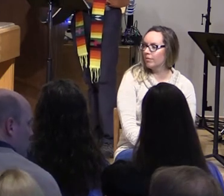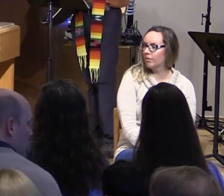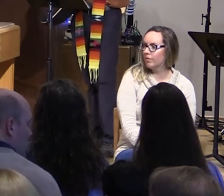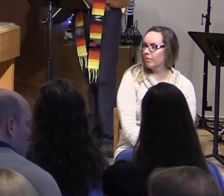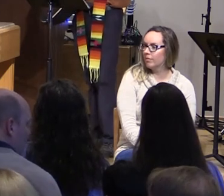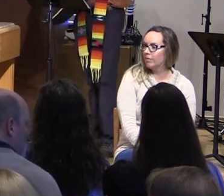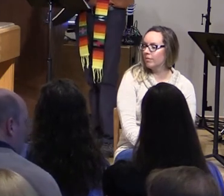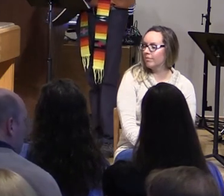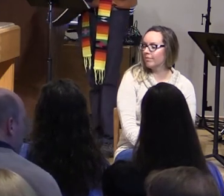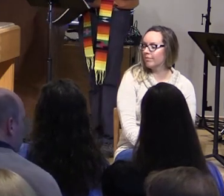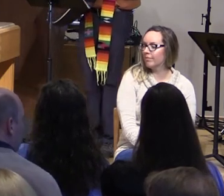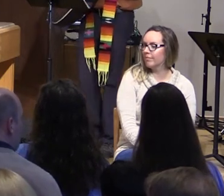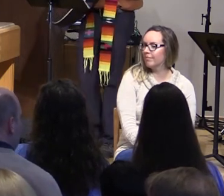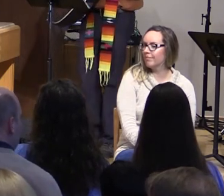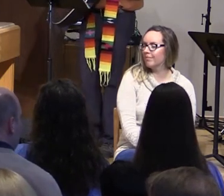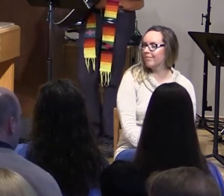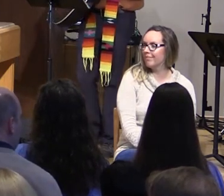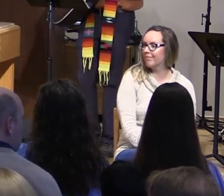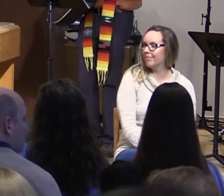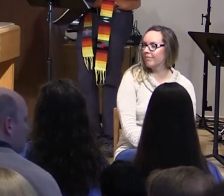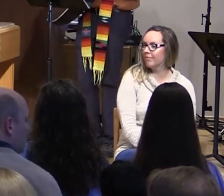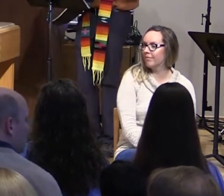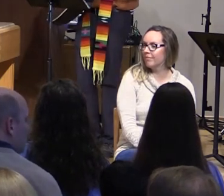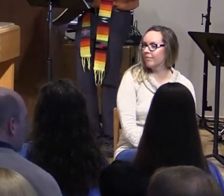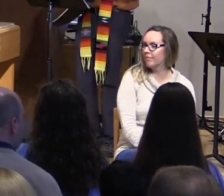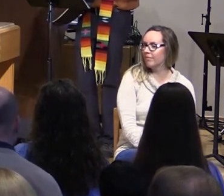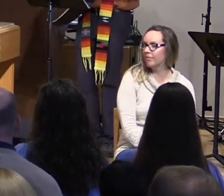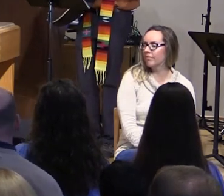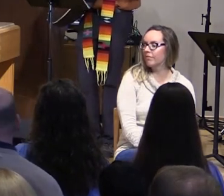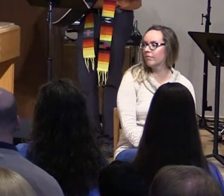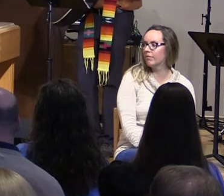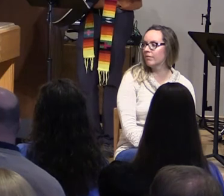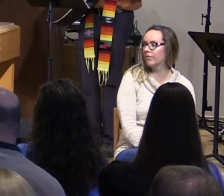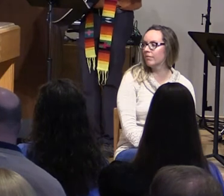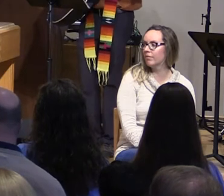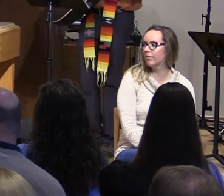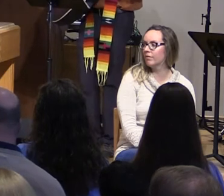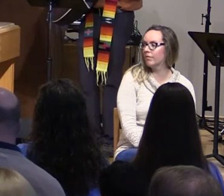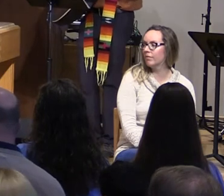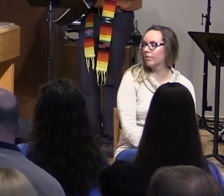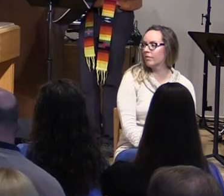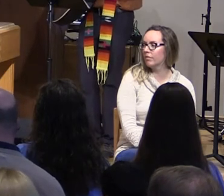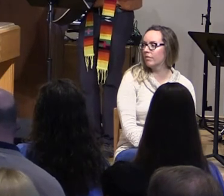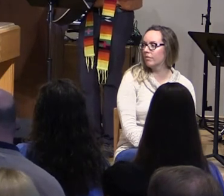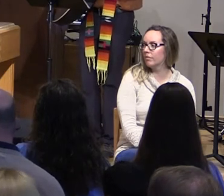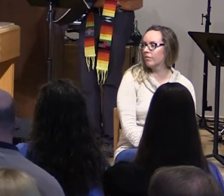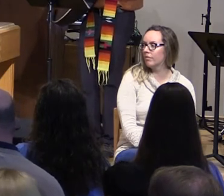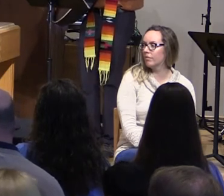One thing remains.